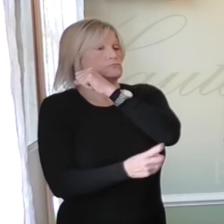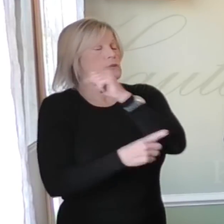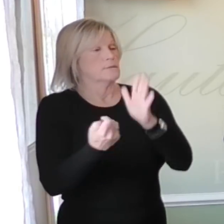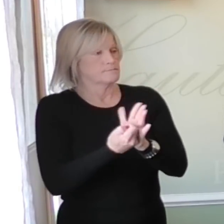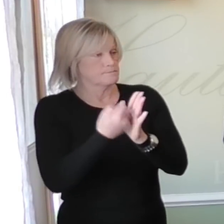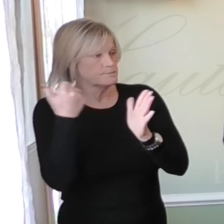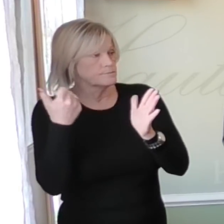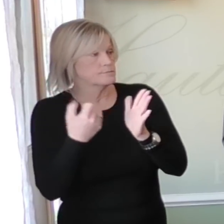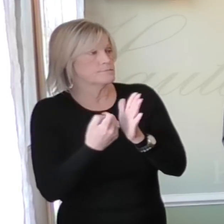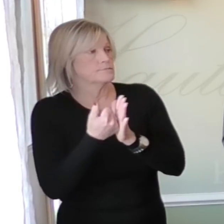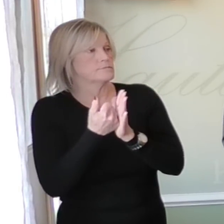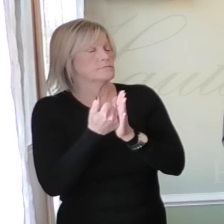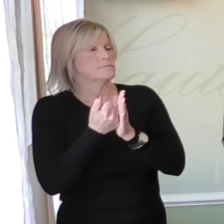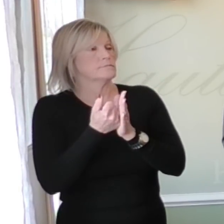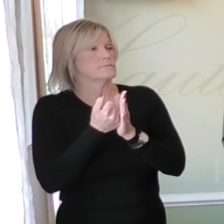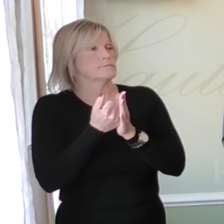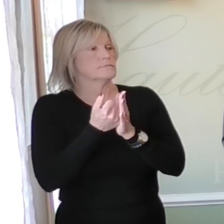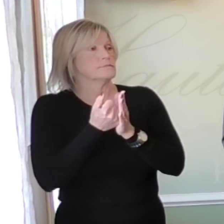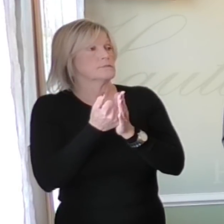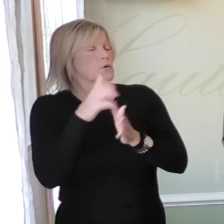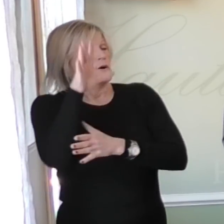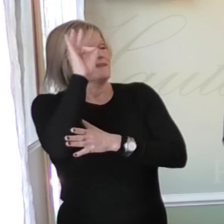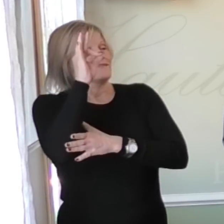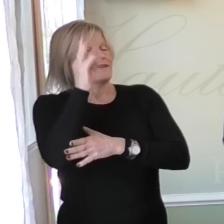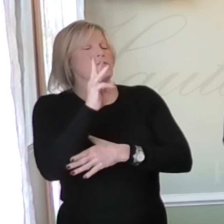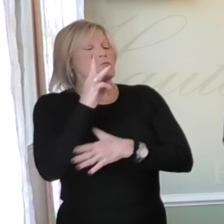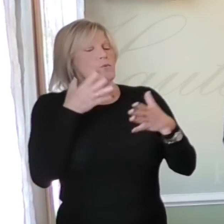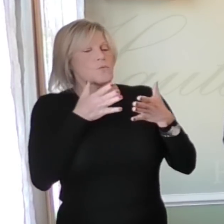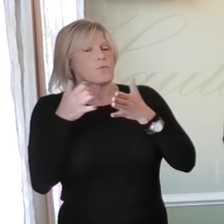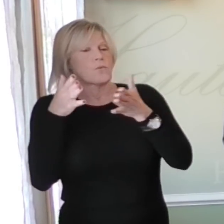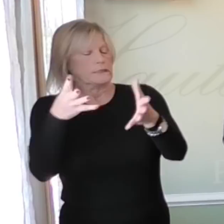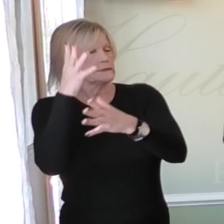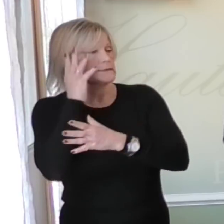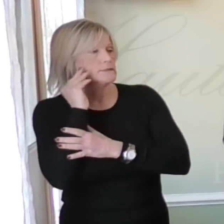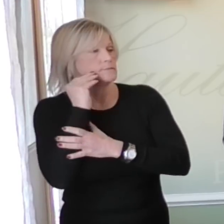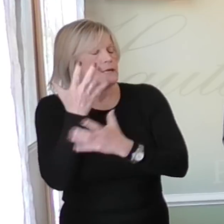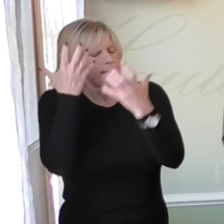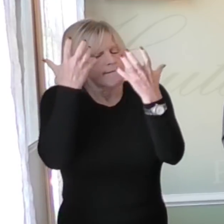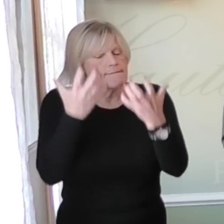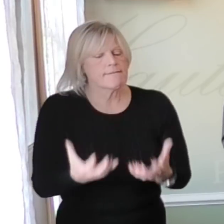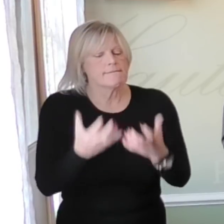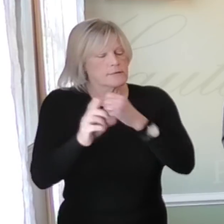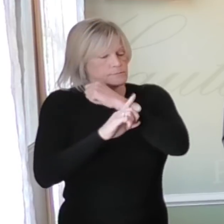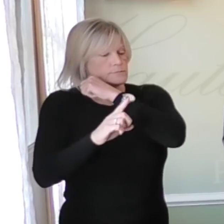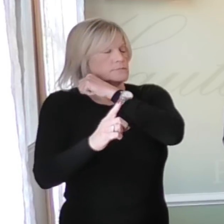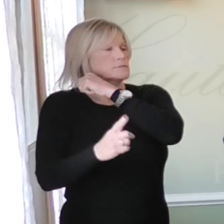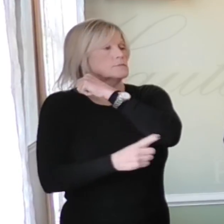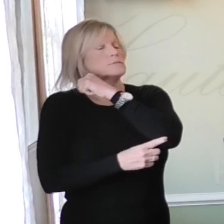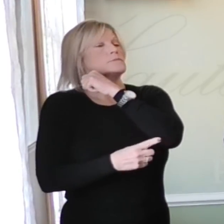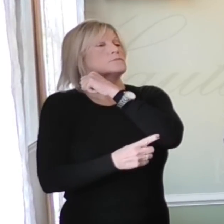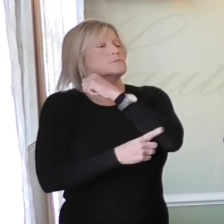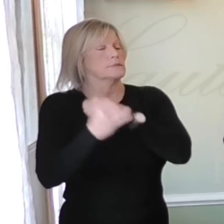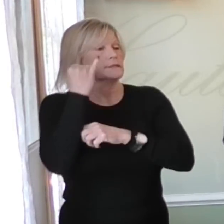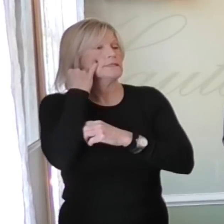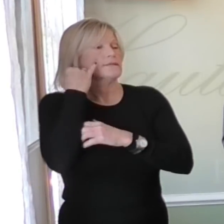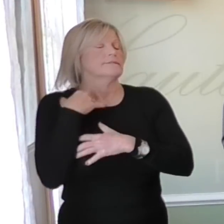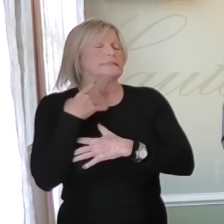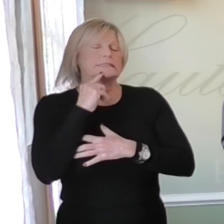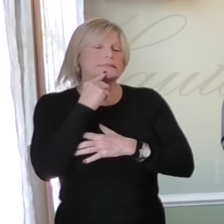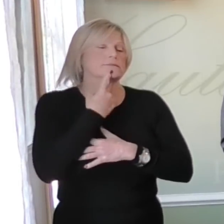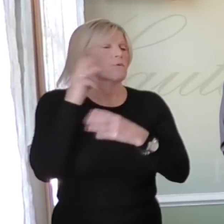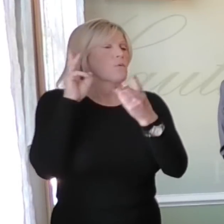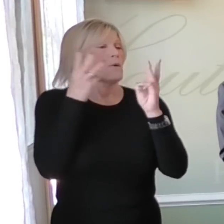removal along 9 waterways that experience a heavy debris load during significant weather